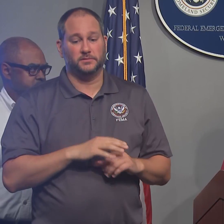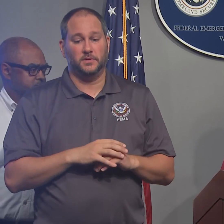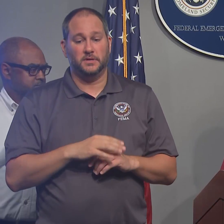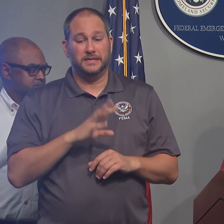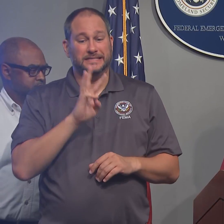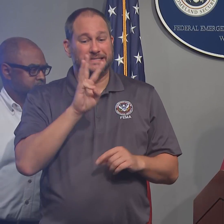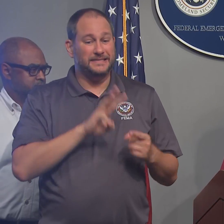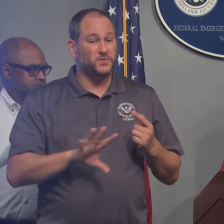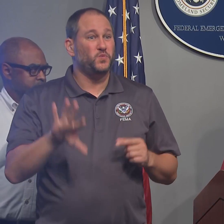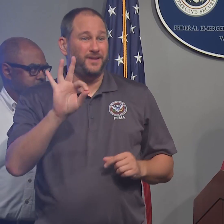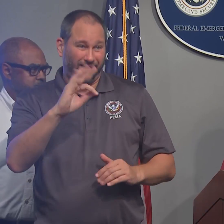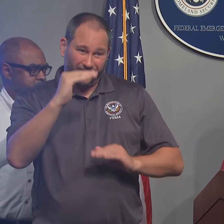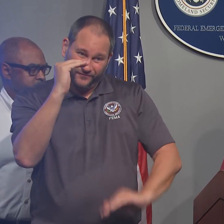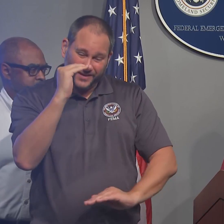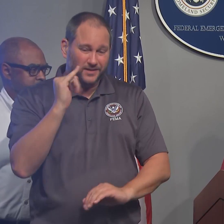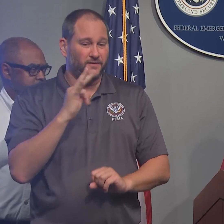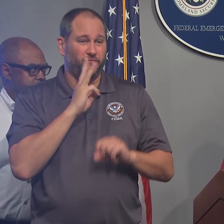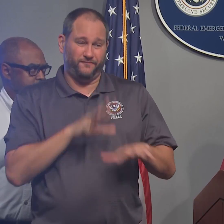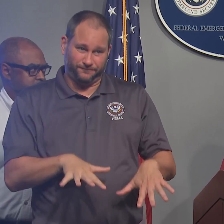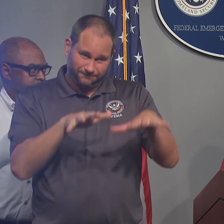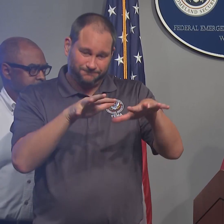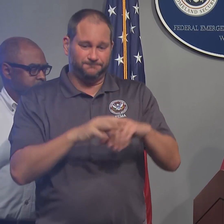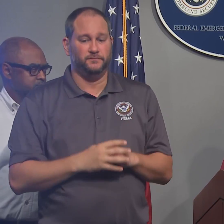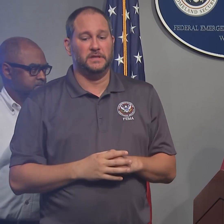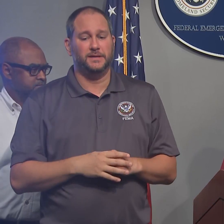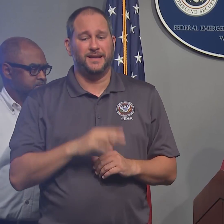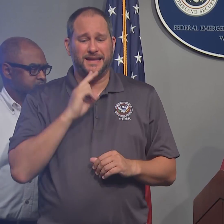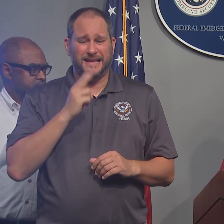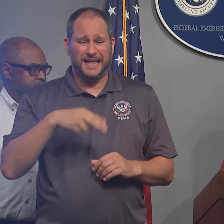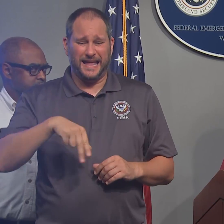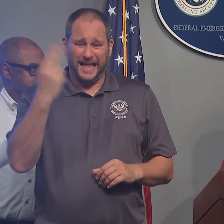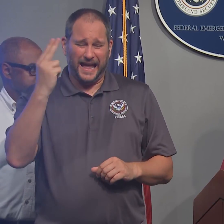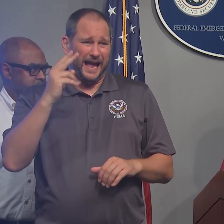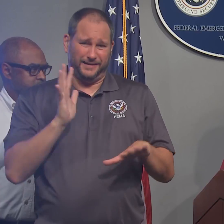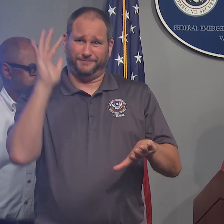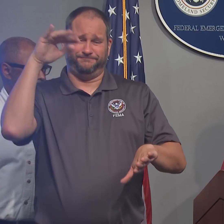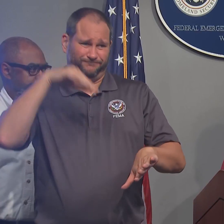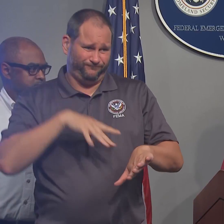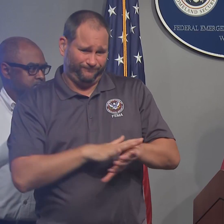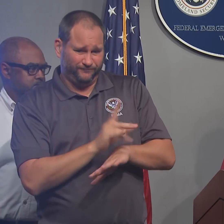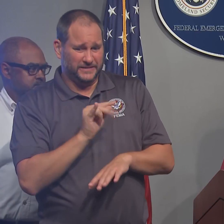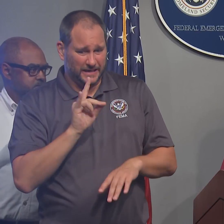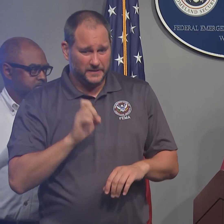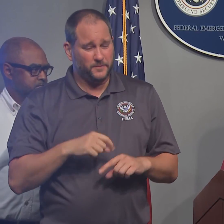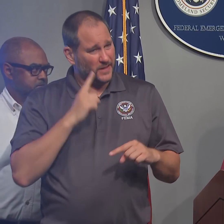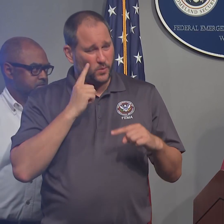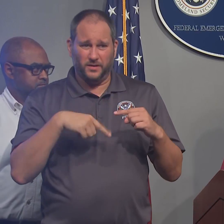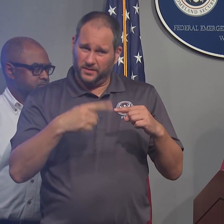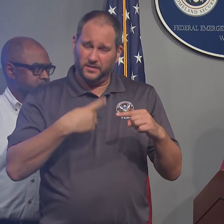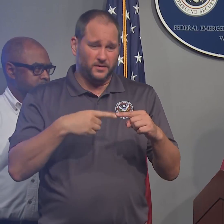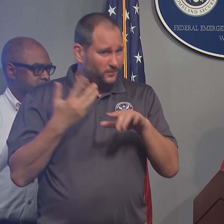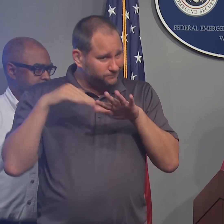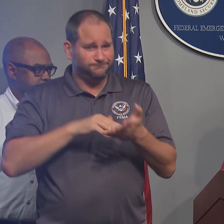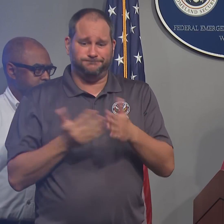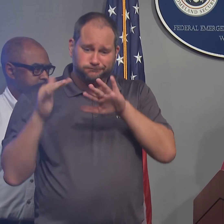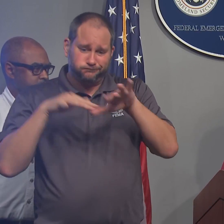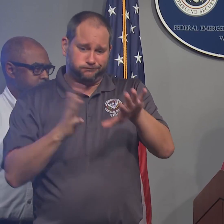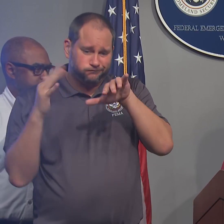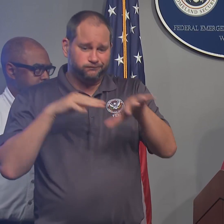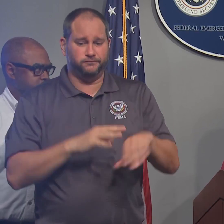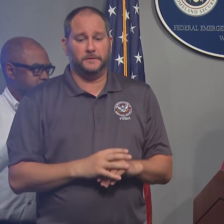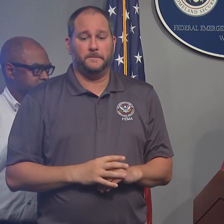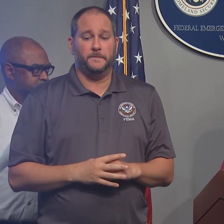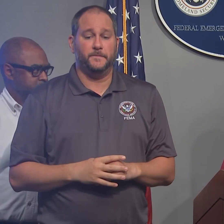over several astronomical high tide cycles. As far as rainfall, we're still forecasting 20 to 30